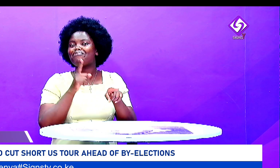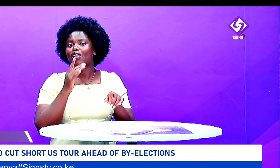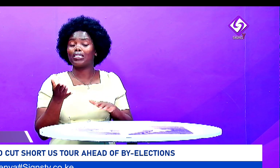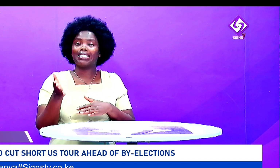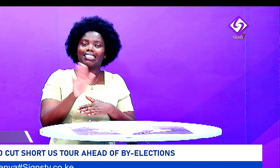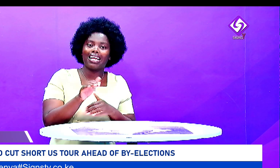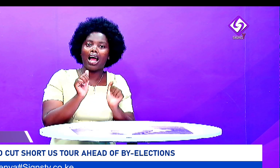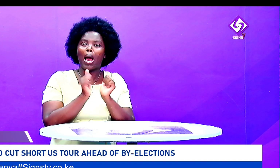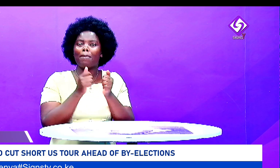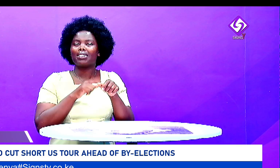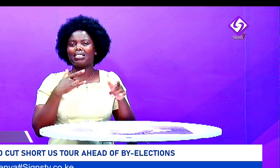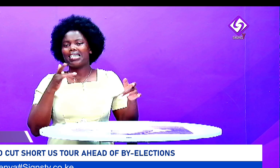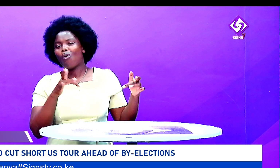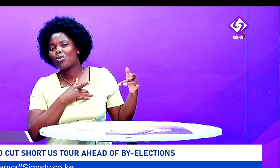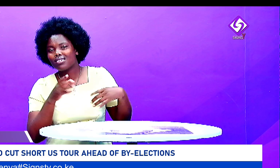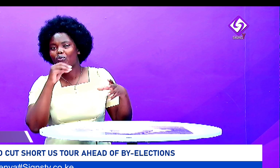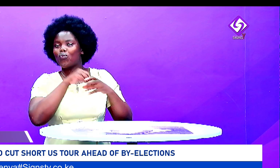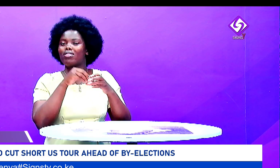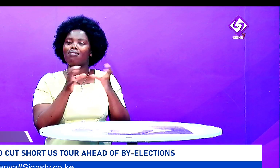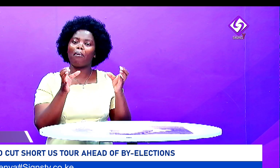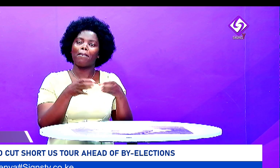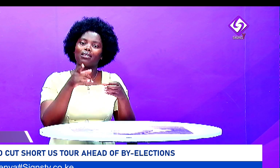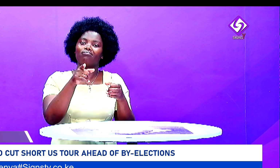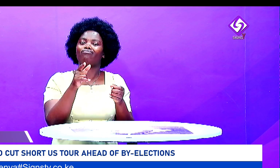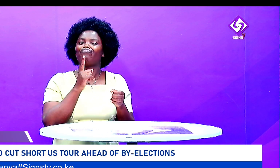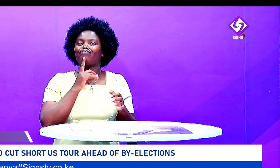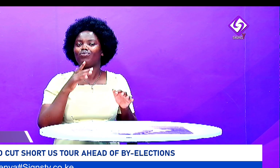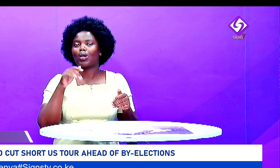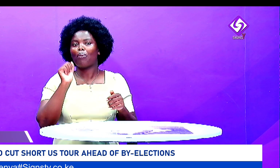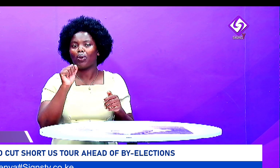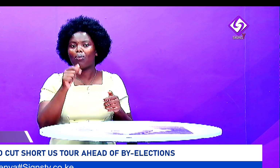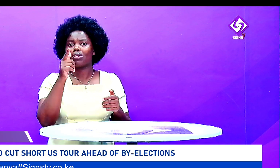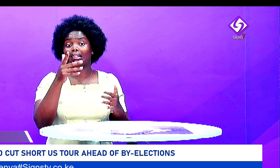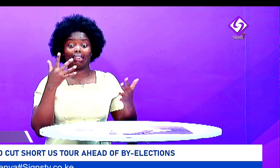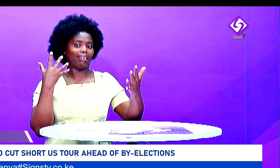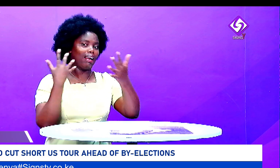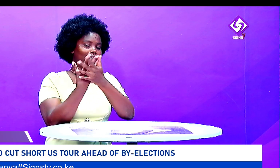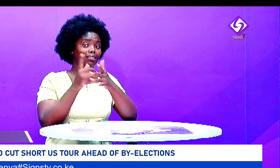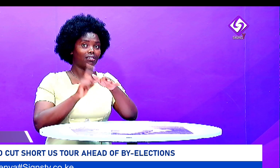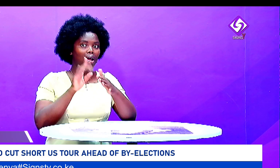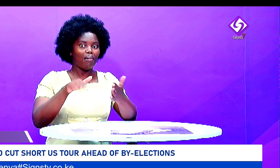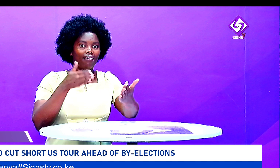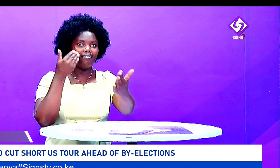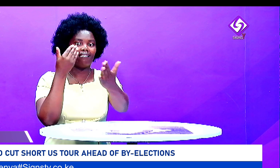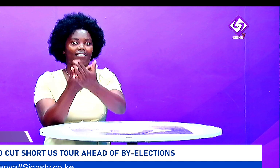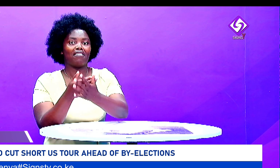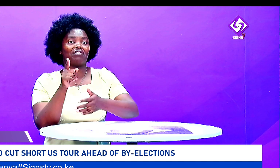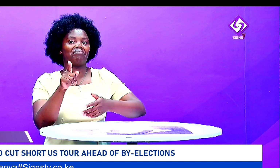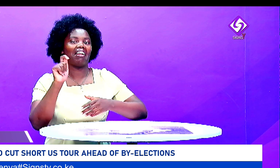His return comes amid concerns within the party that he could be arrested upon arrival here